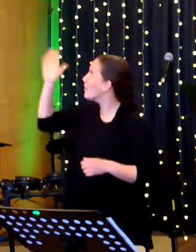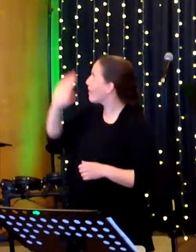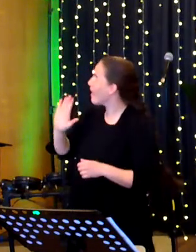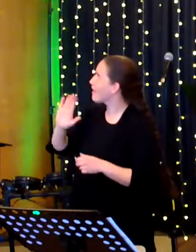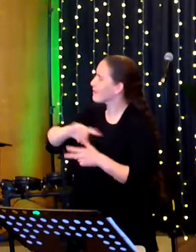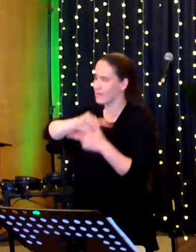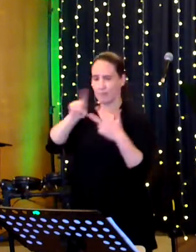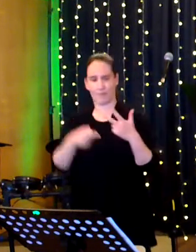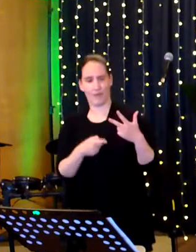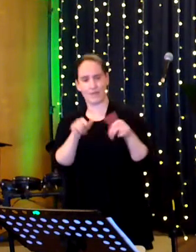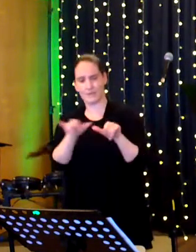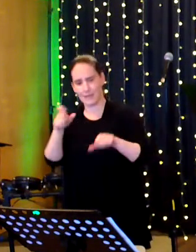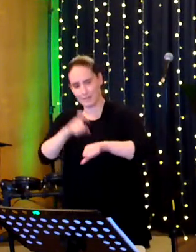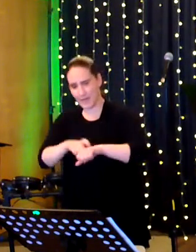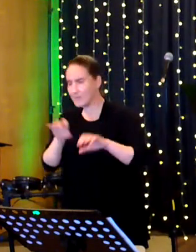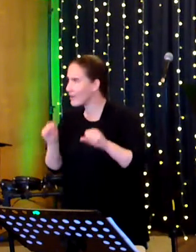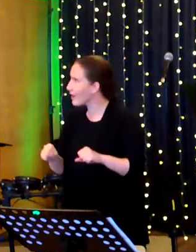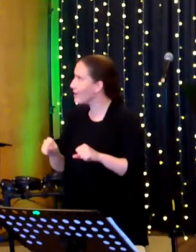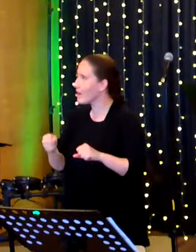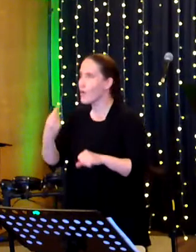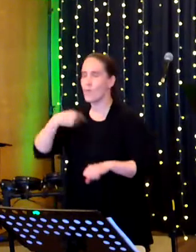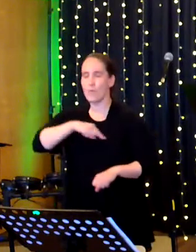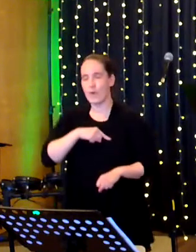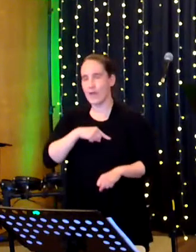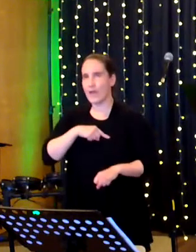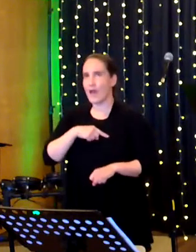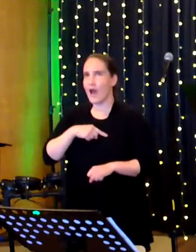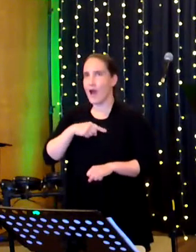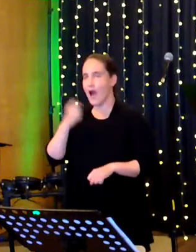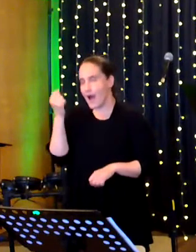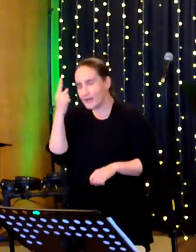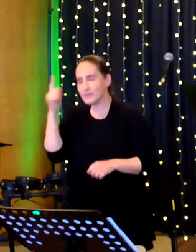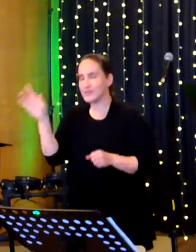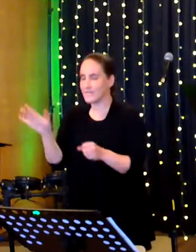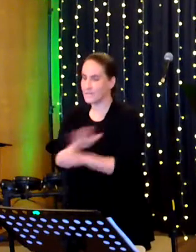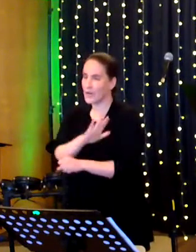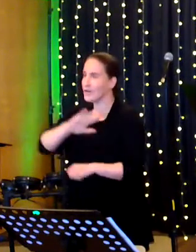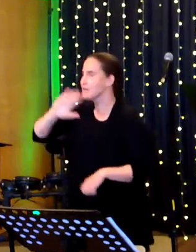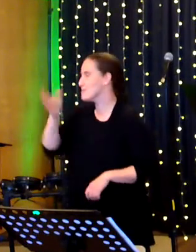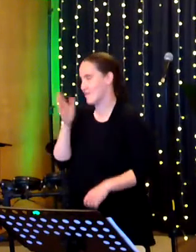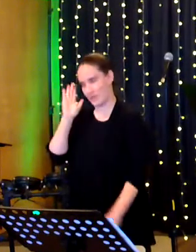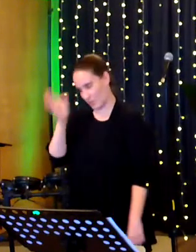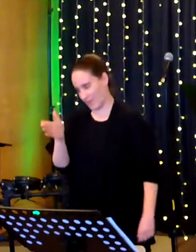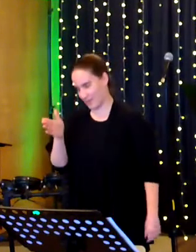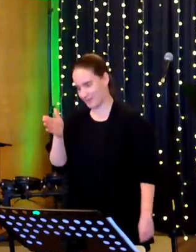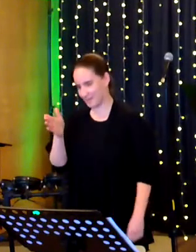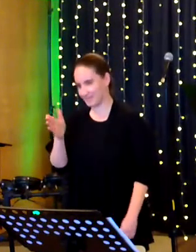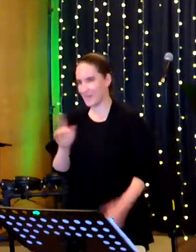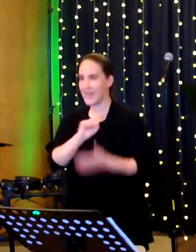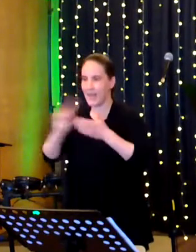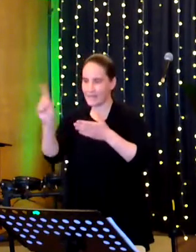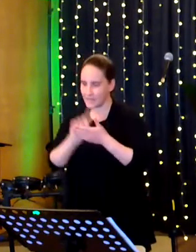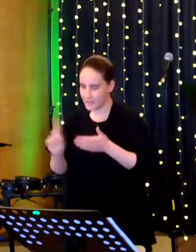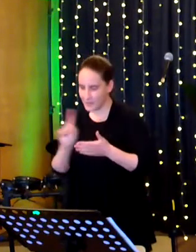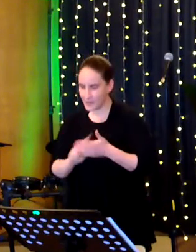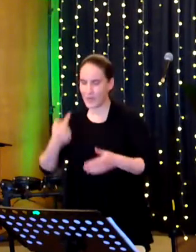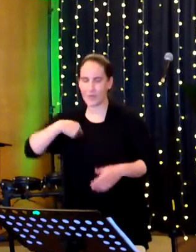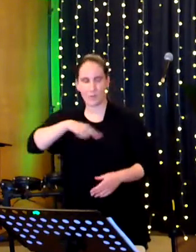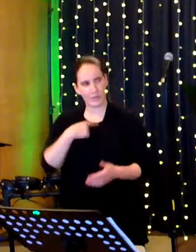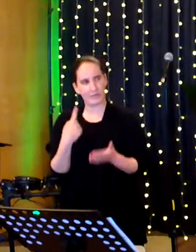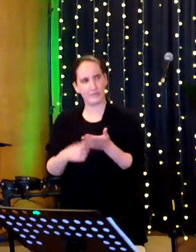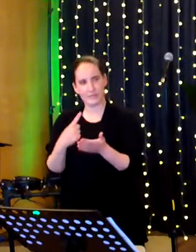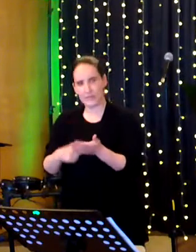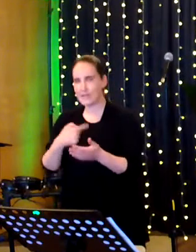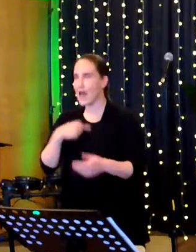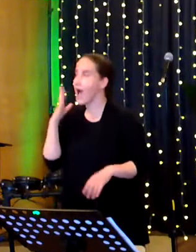going to understand fully. But you hear me talk about it every week, and I've experienced it personally, and I know a lot of you have